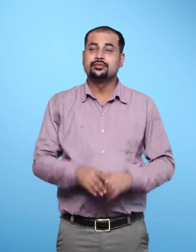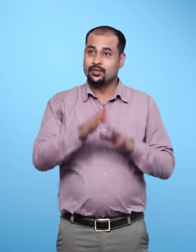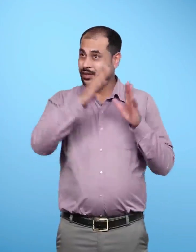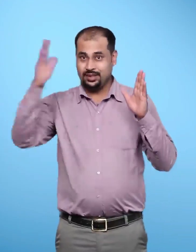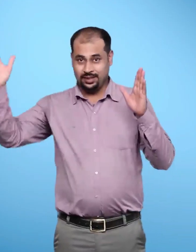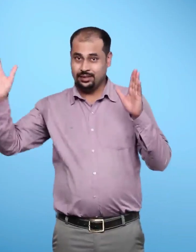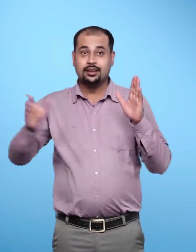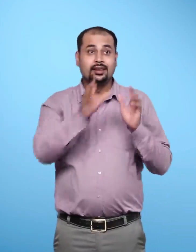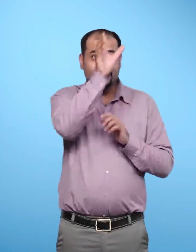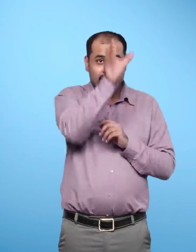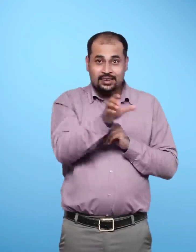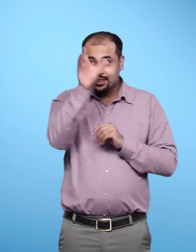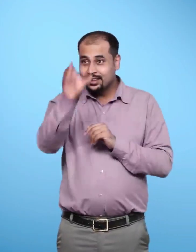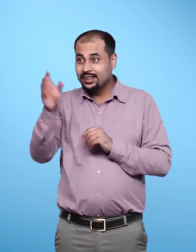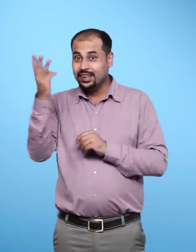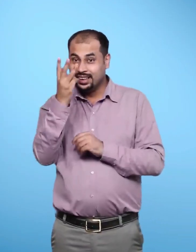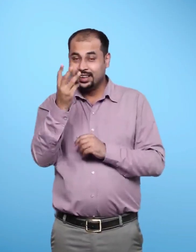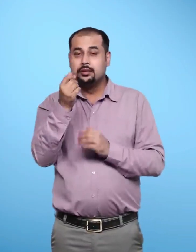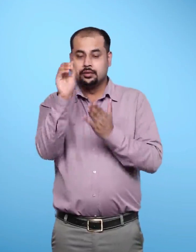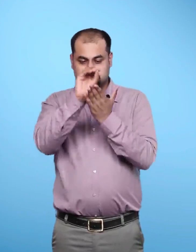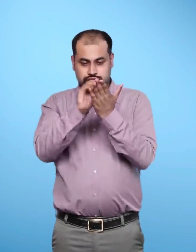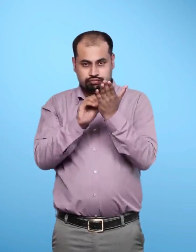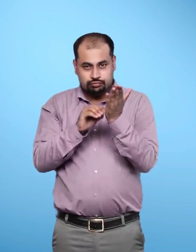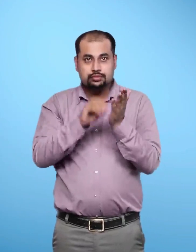The first three columns have been filled.